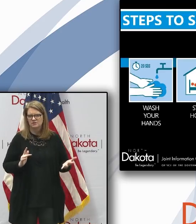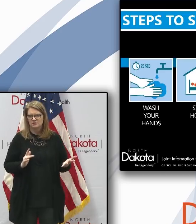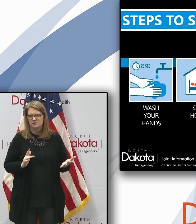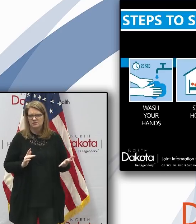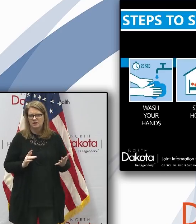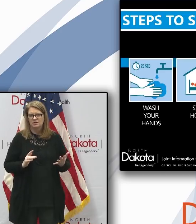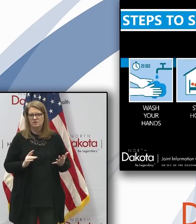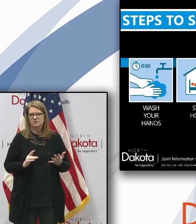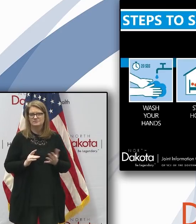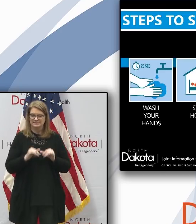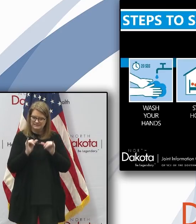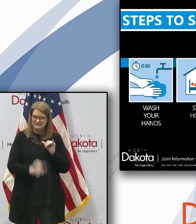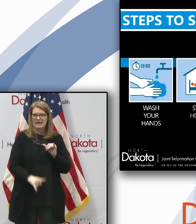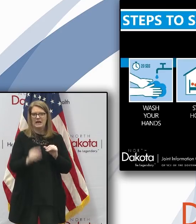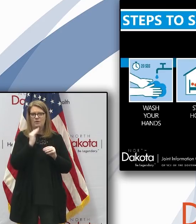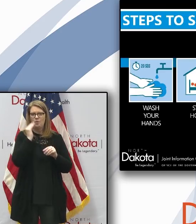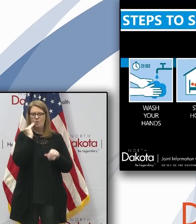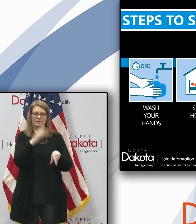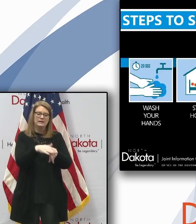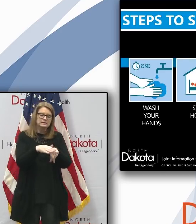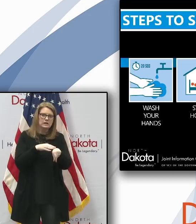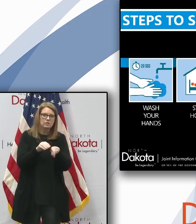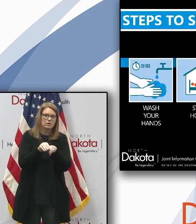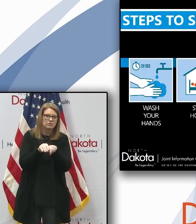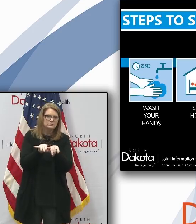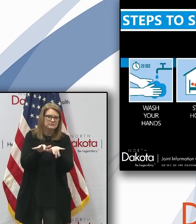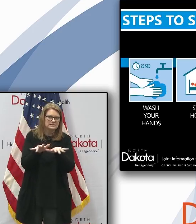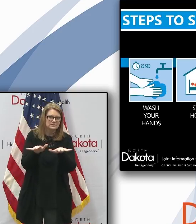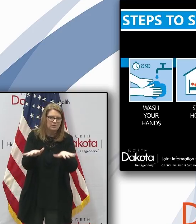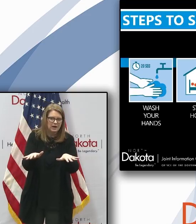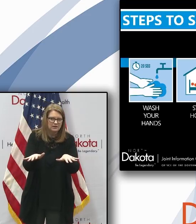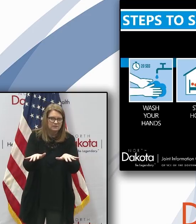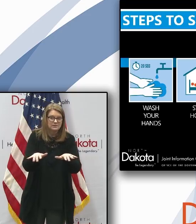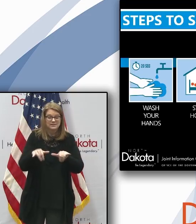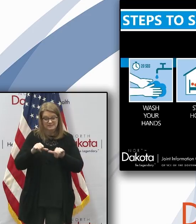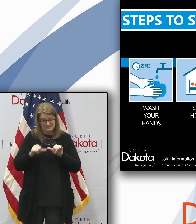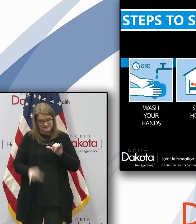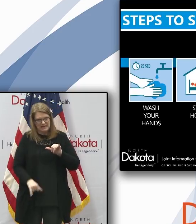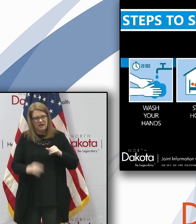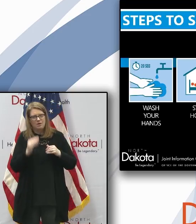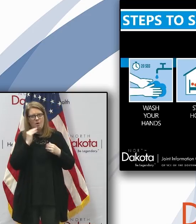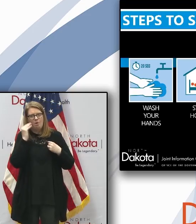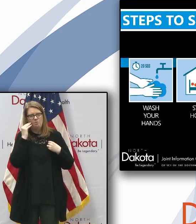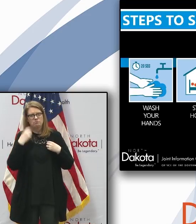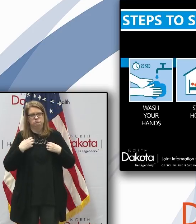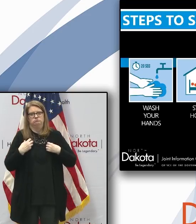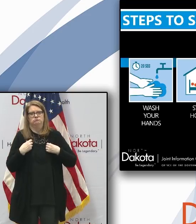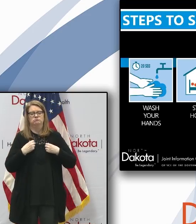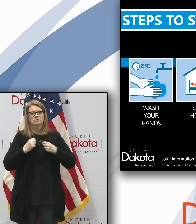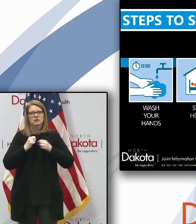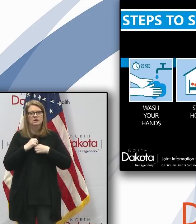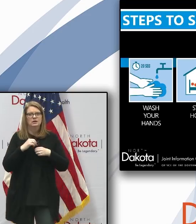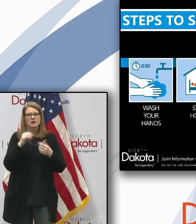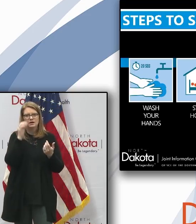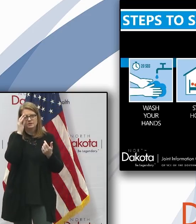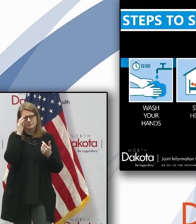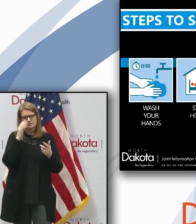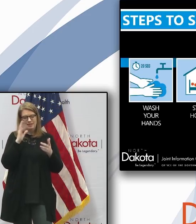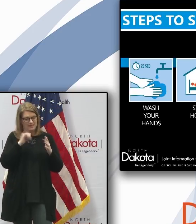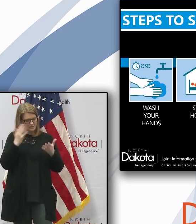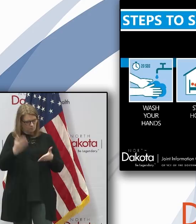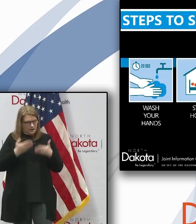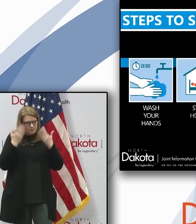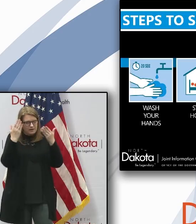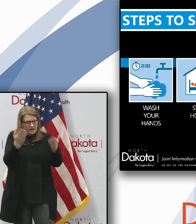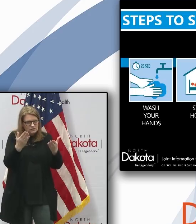to help slow the spread. So that's, and again, staying home is a recommendation that we're